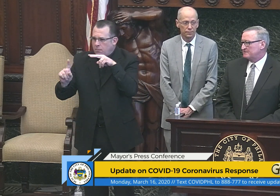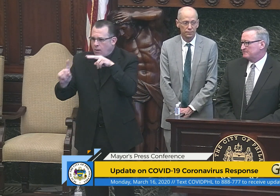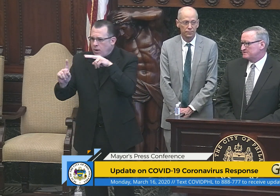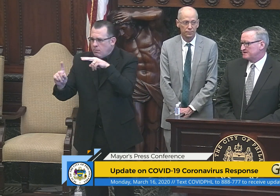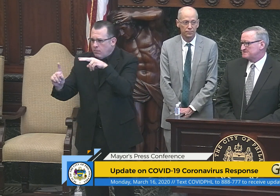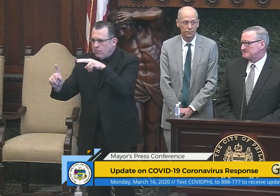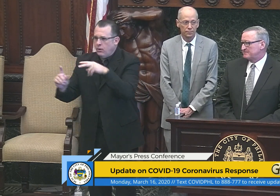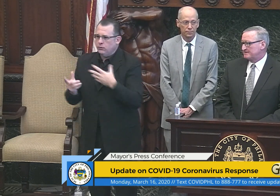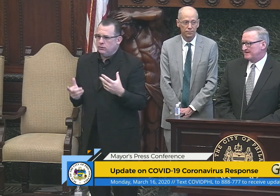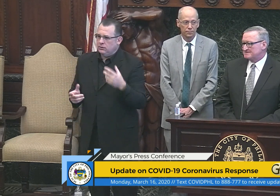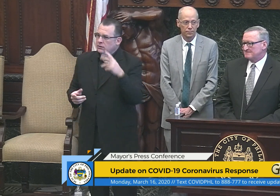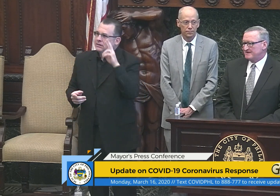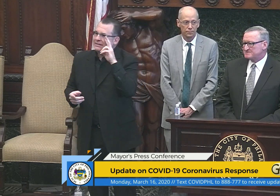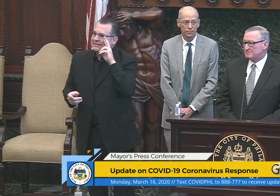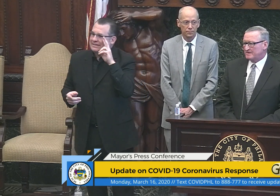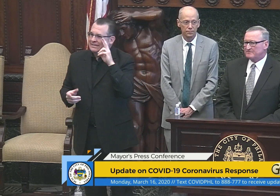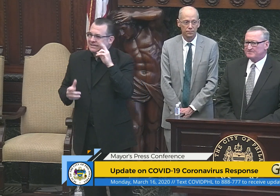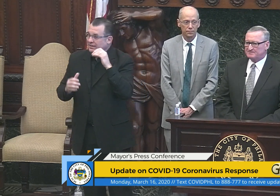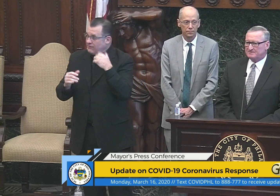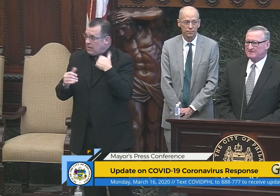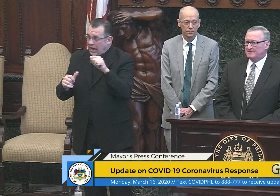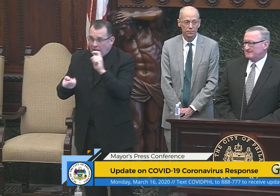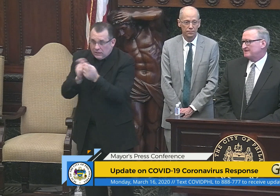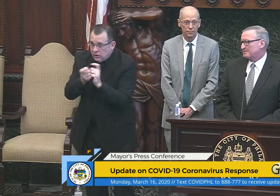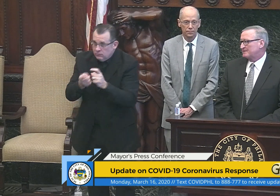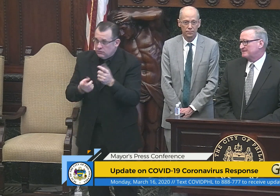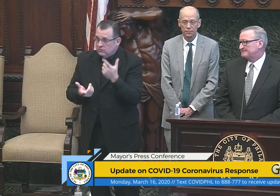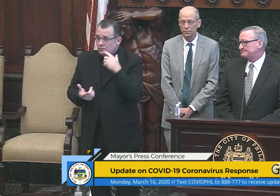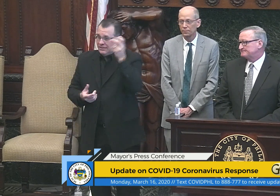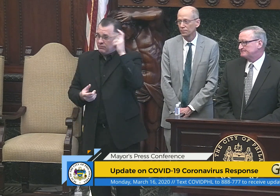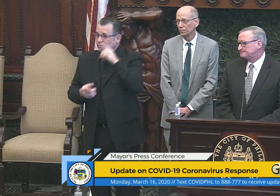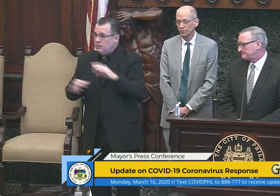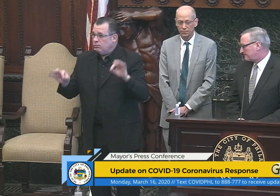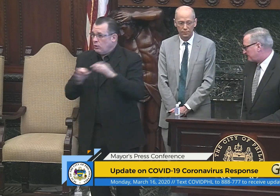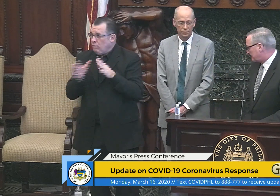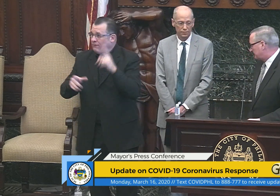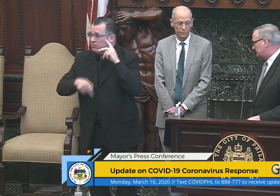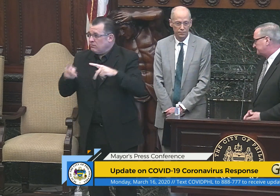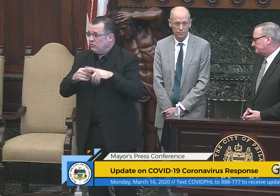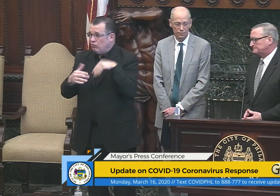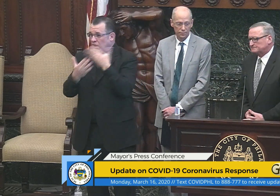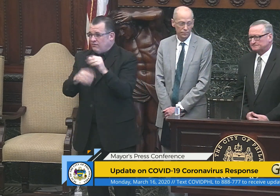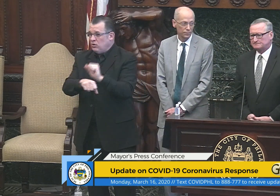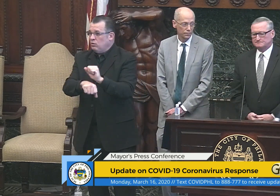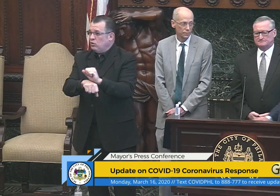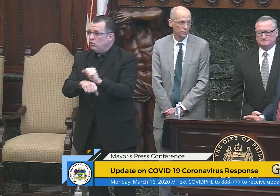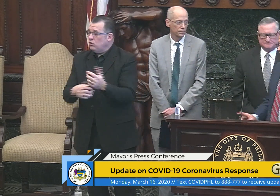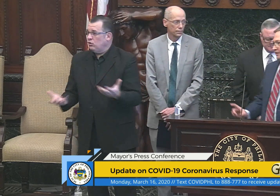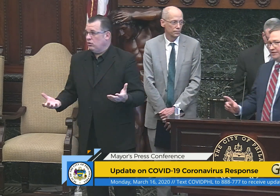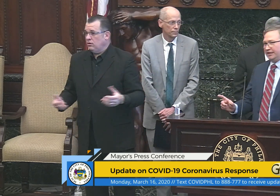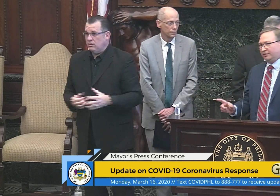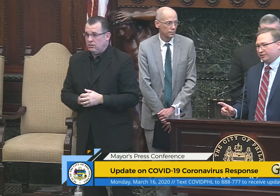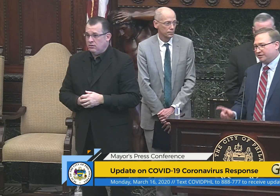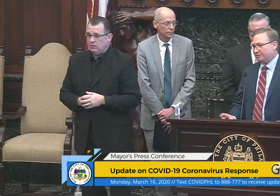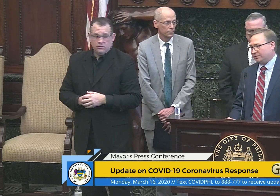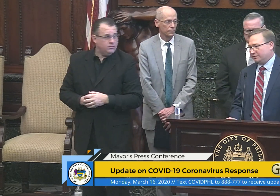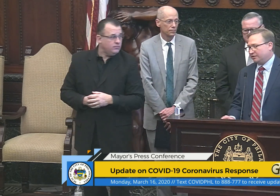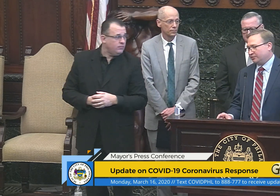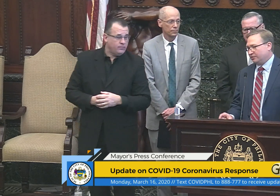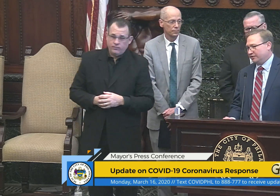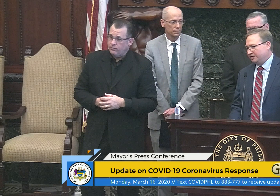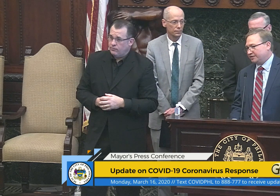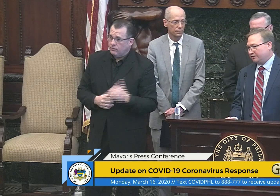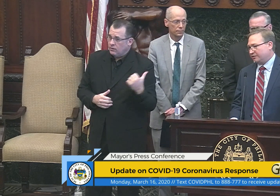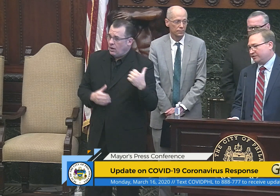see what we have to do to adjust. But that is a major way for people to get to work. And I would actually like to add on SEPTA,